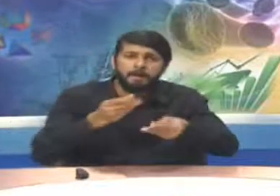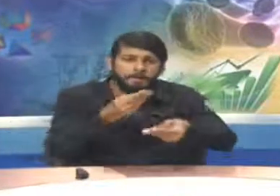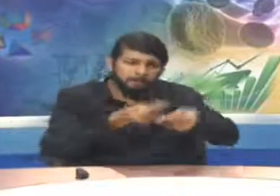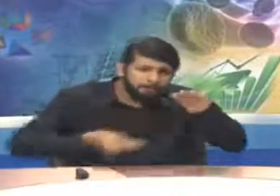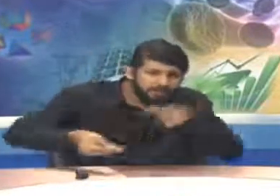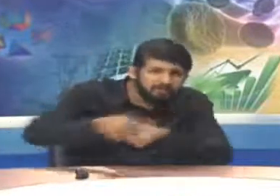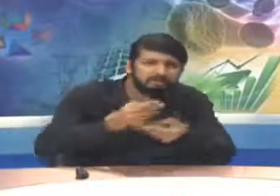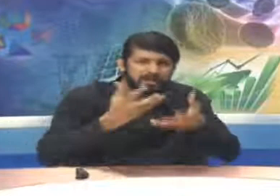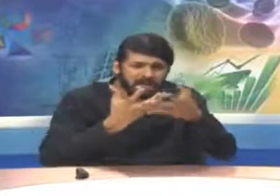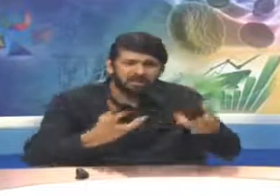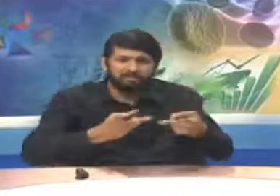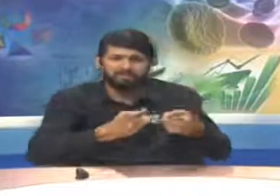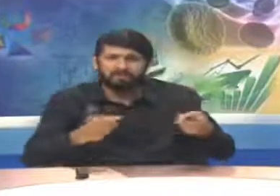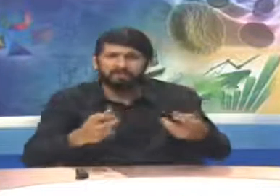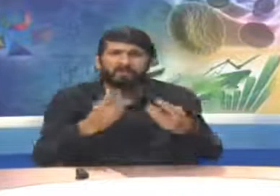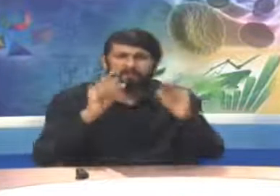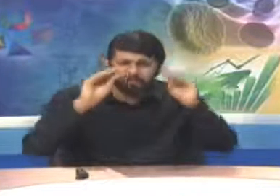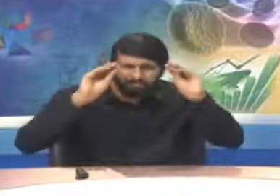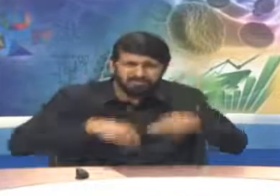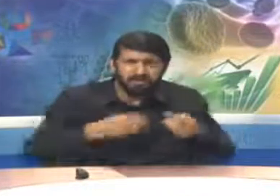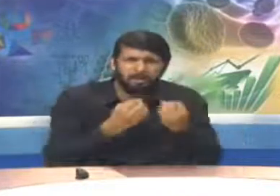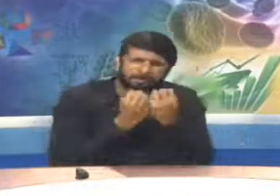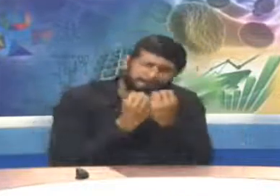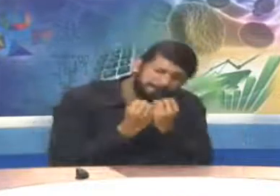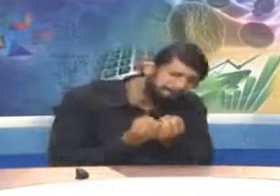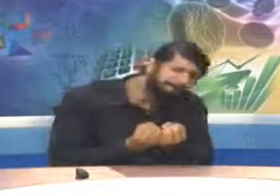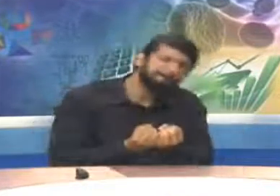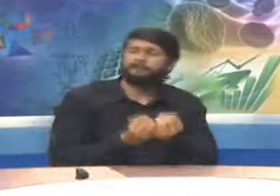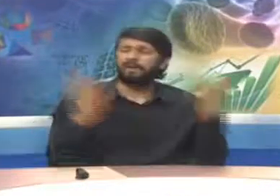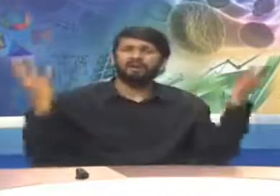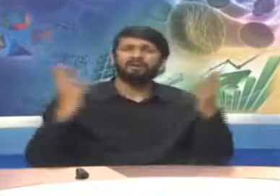that the society keep marching on the path of economic,